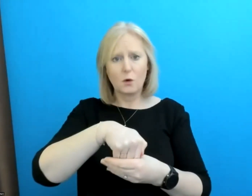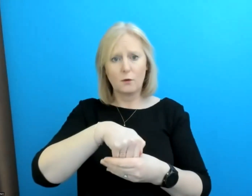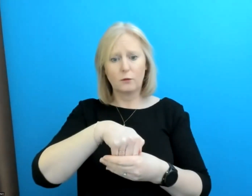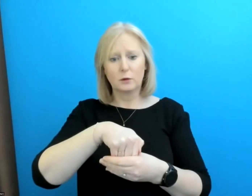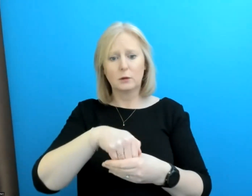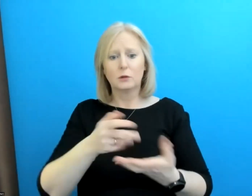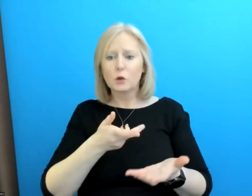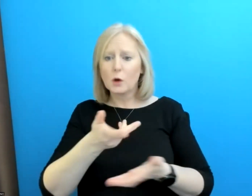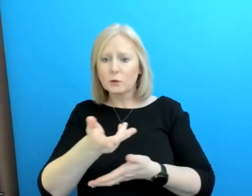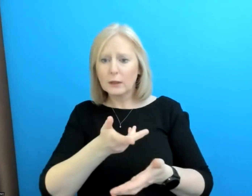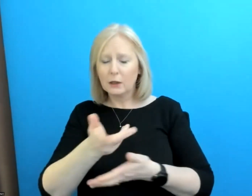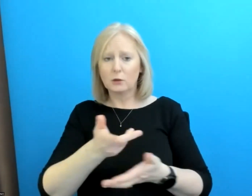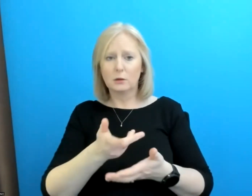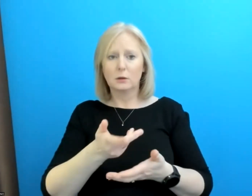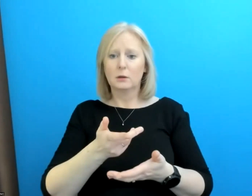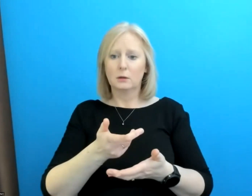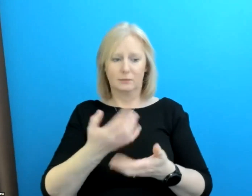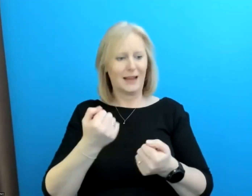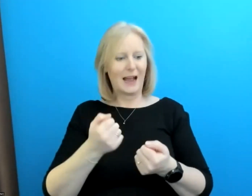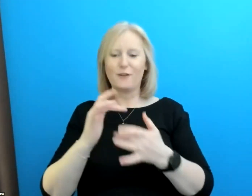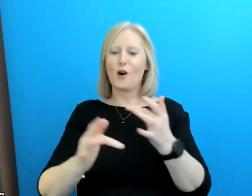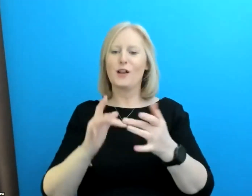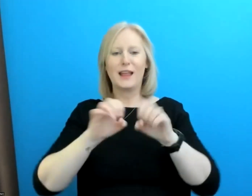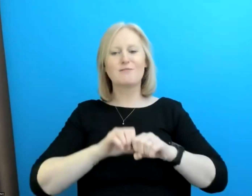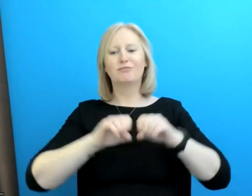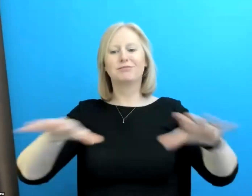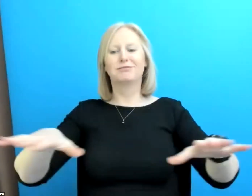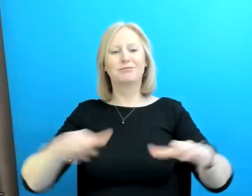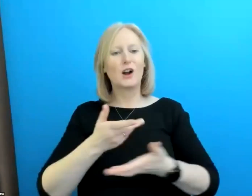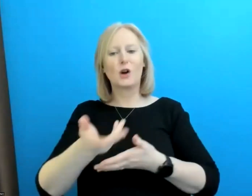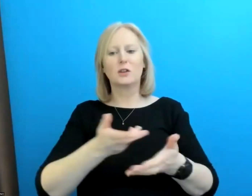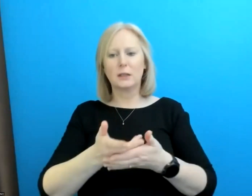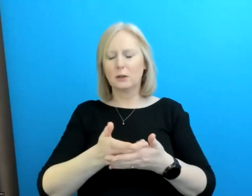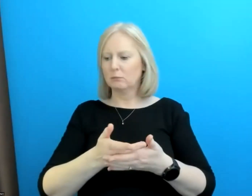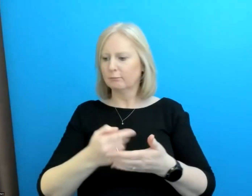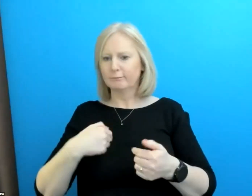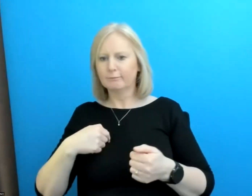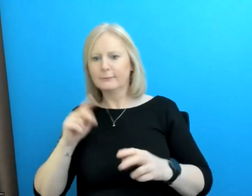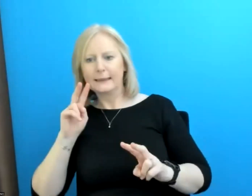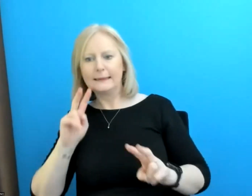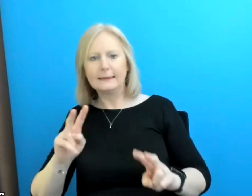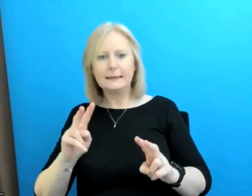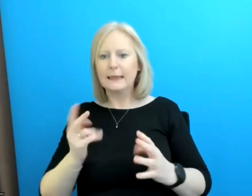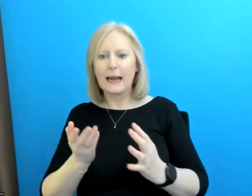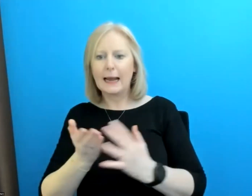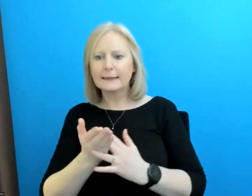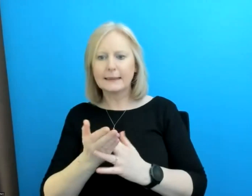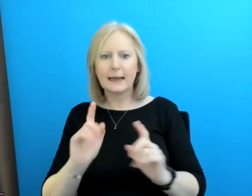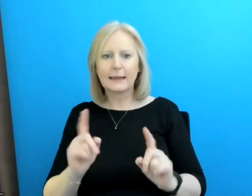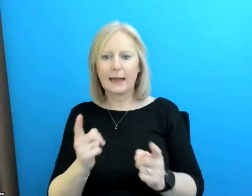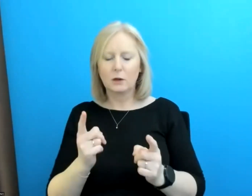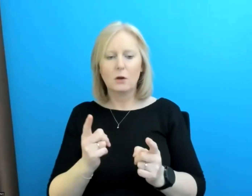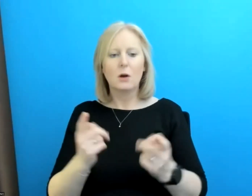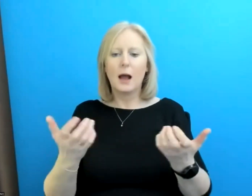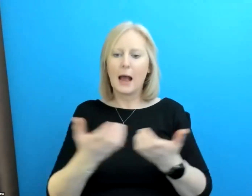consultations that are maybe launched online and people might not be able to see that. So it's looking at how do you actually get the key messages into the communities.